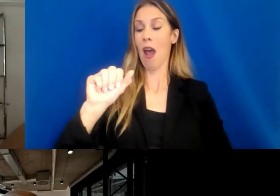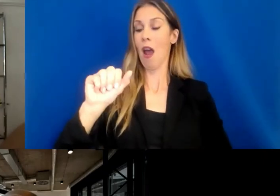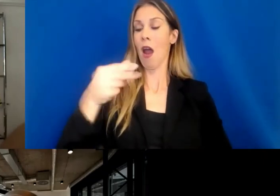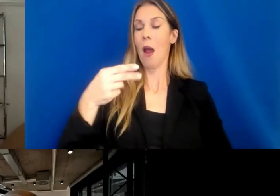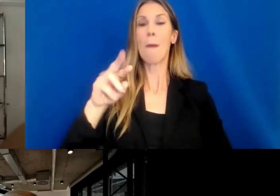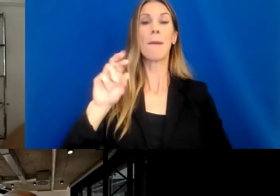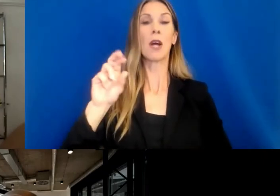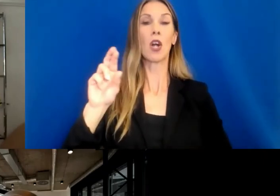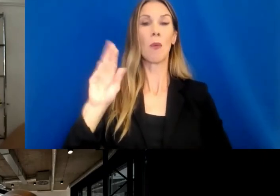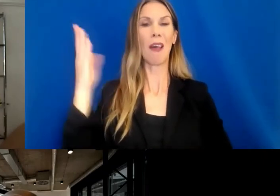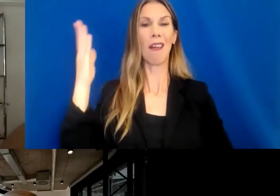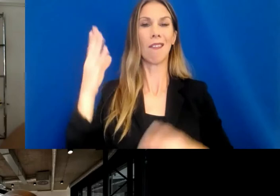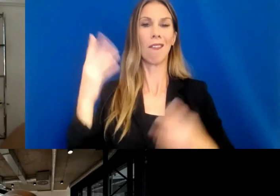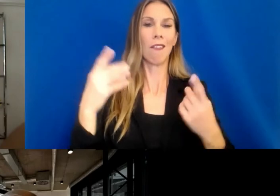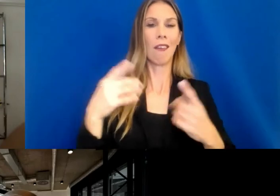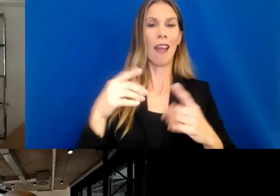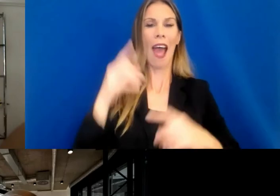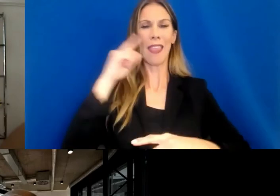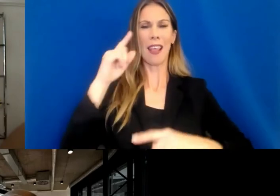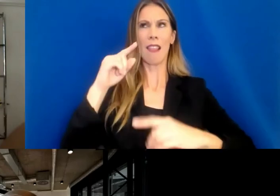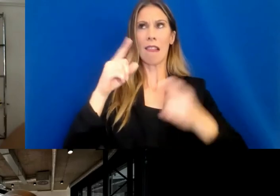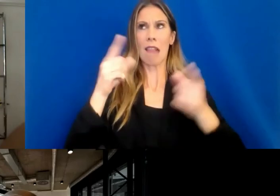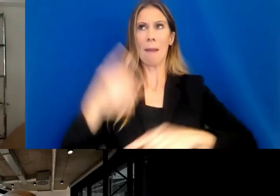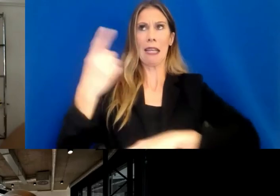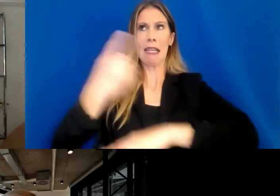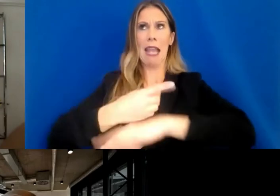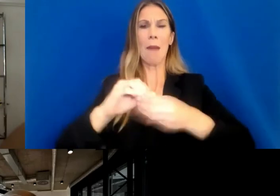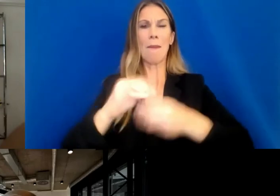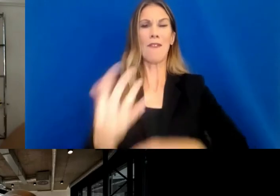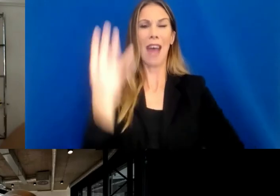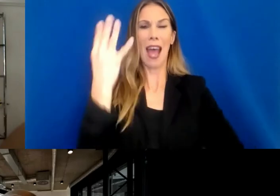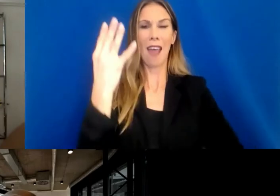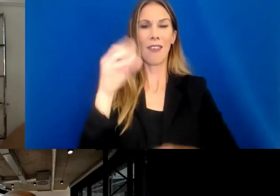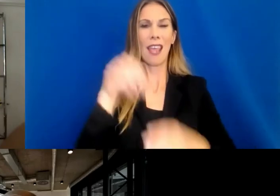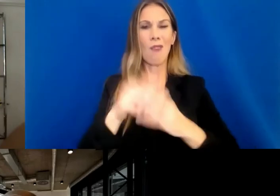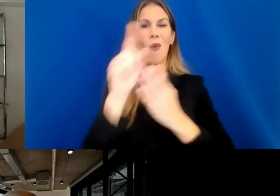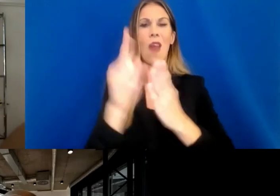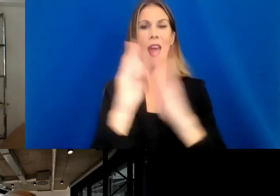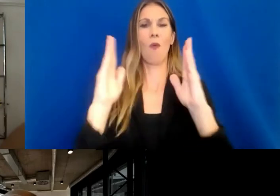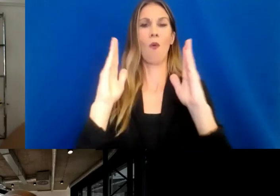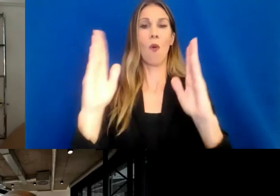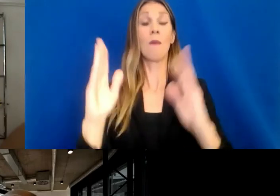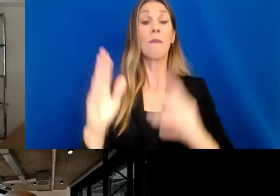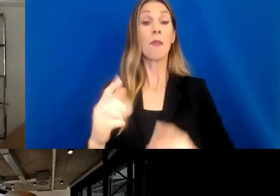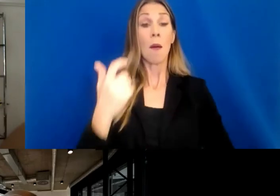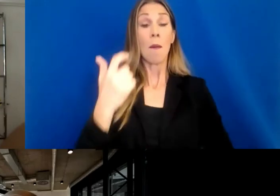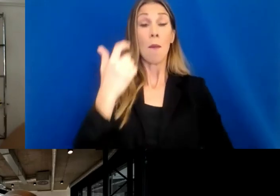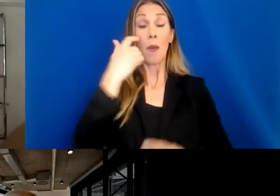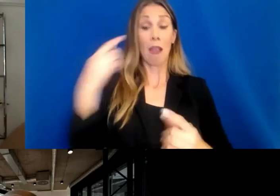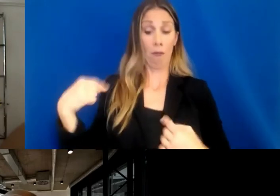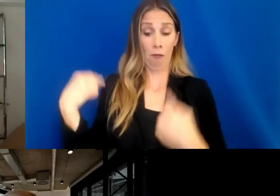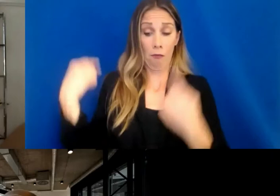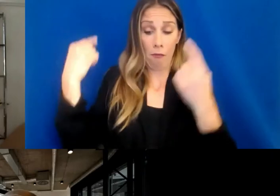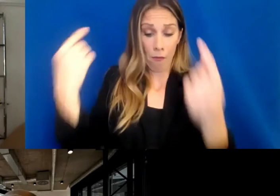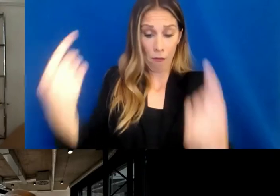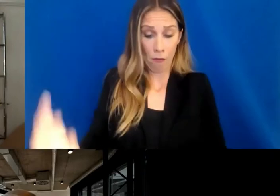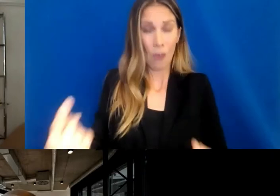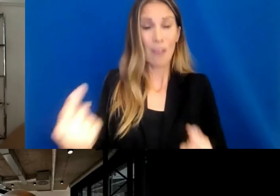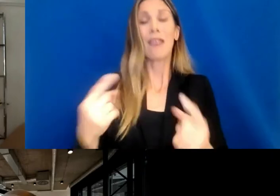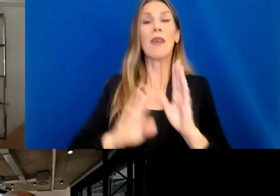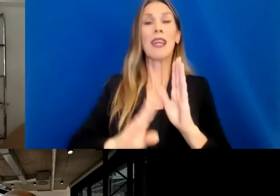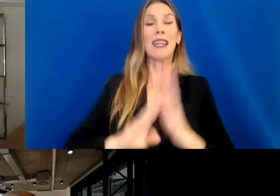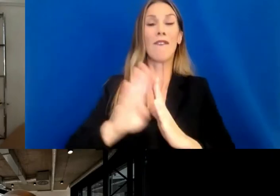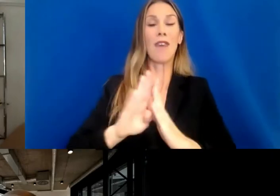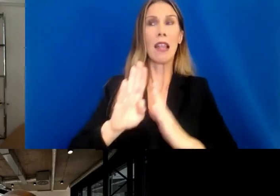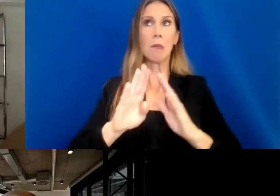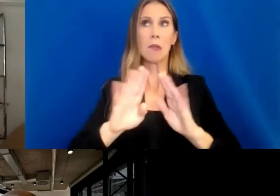that 1 hour ban. By virtue of creating some differences in how we